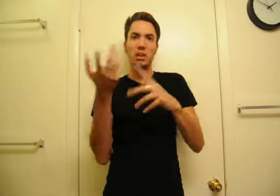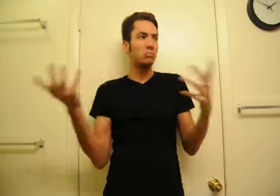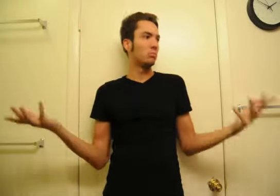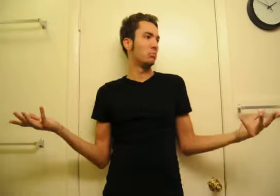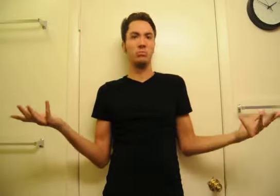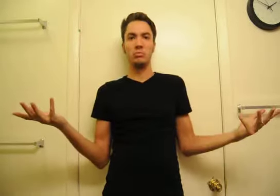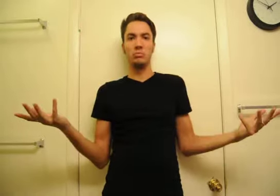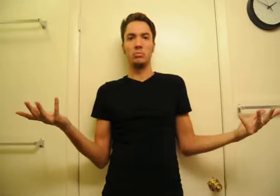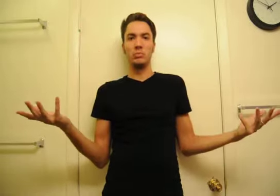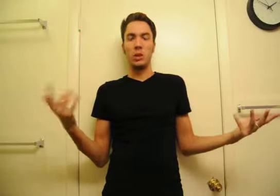this.